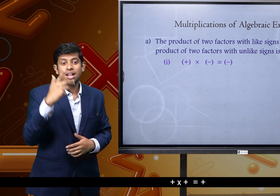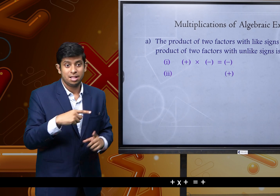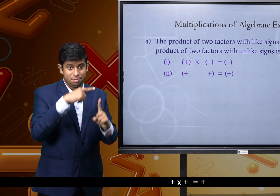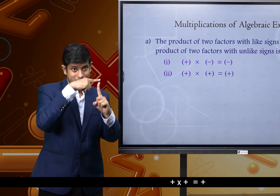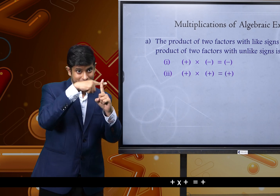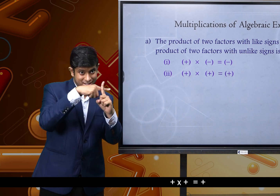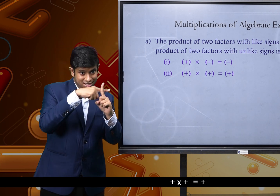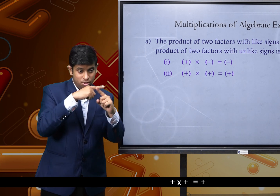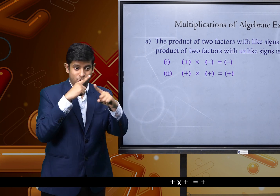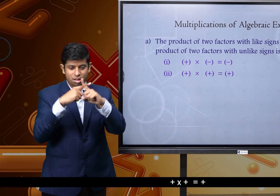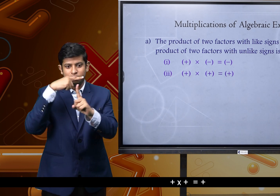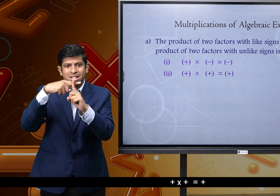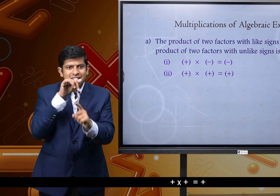Plus into plus is equal to plus.